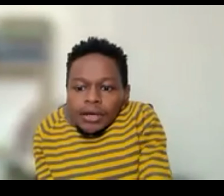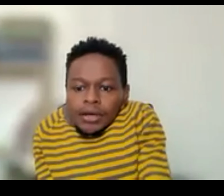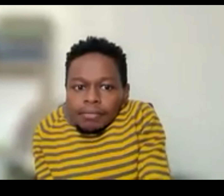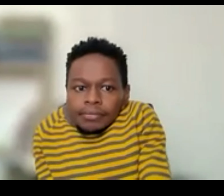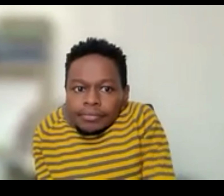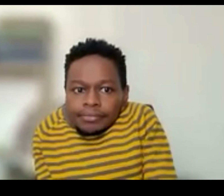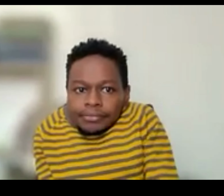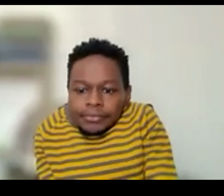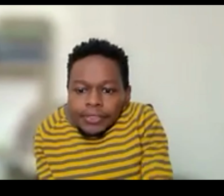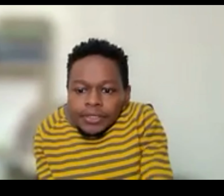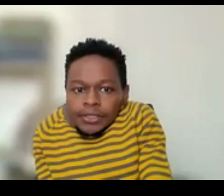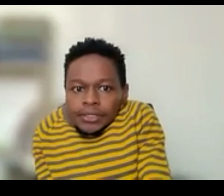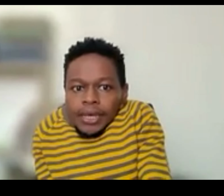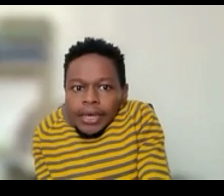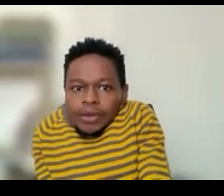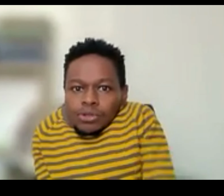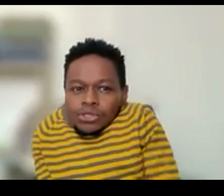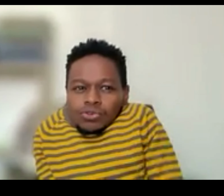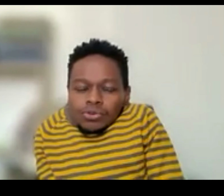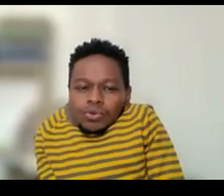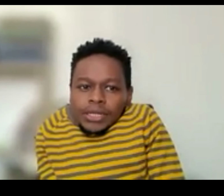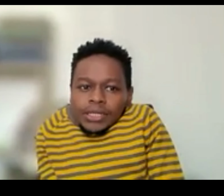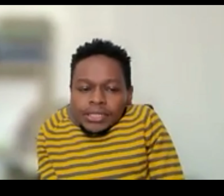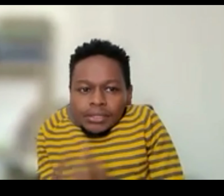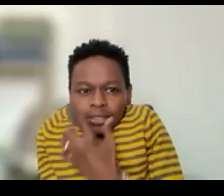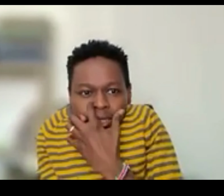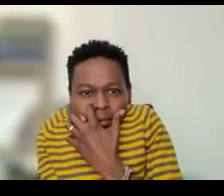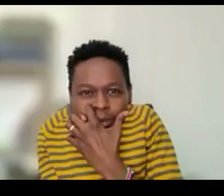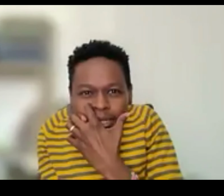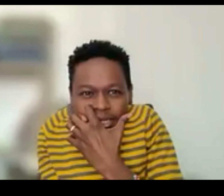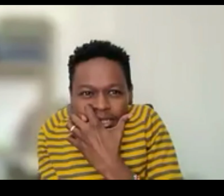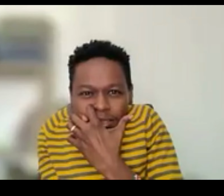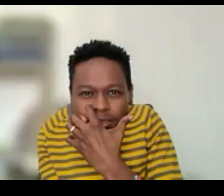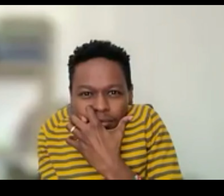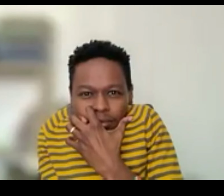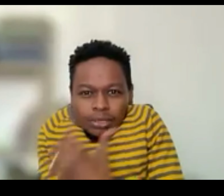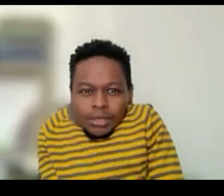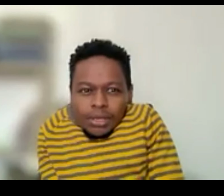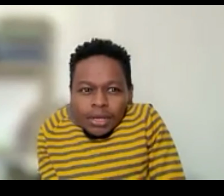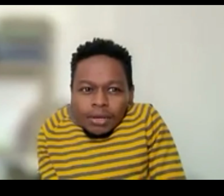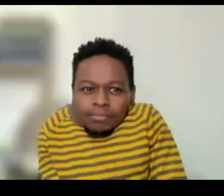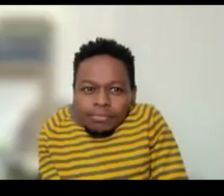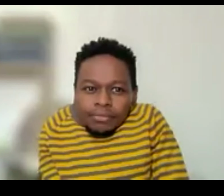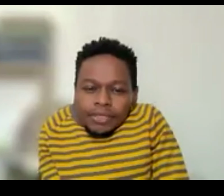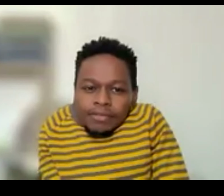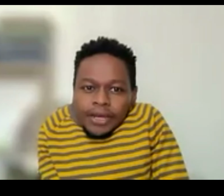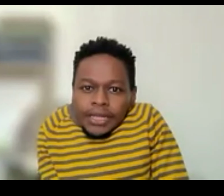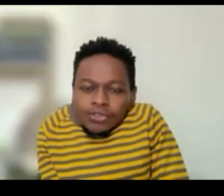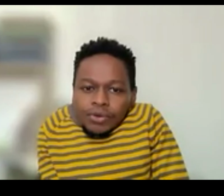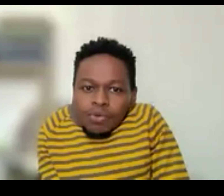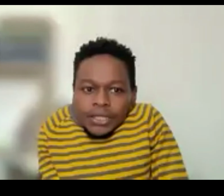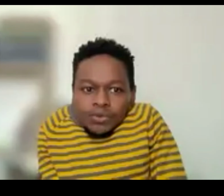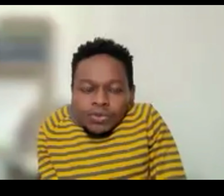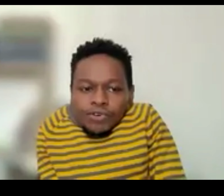I want to quickly skip and just give a highlight of the work that we focus